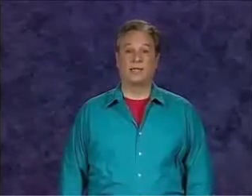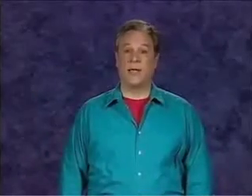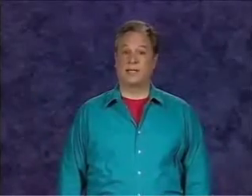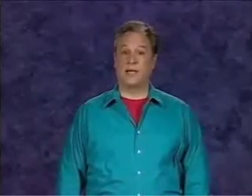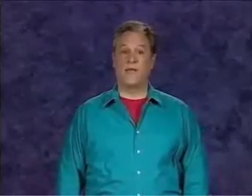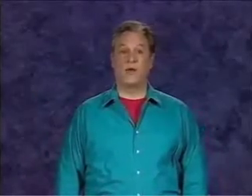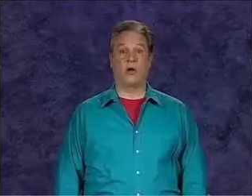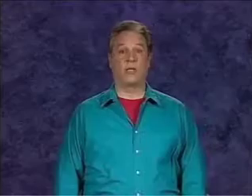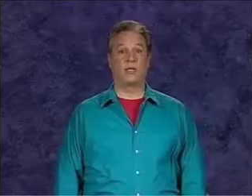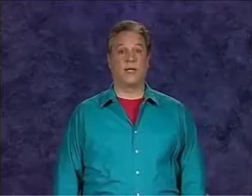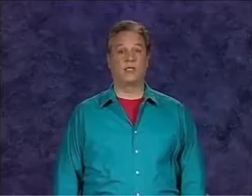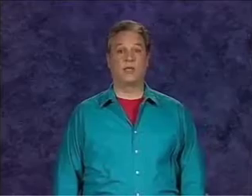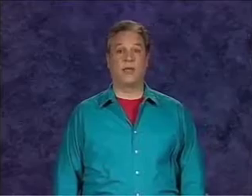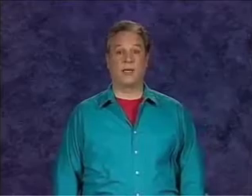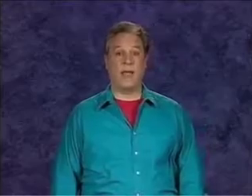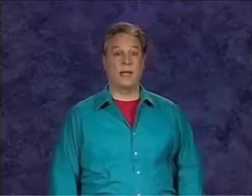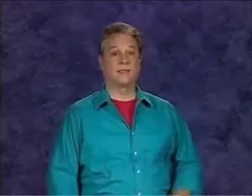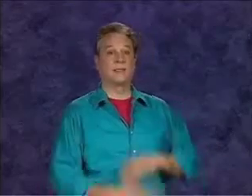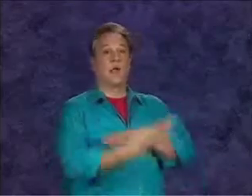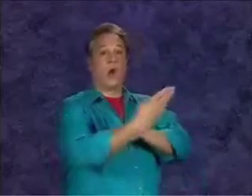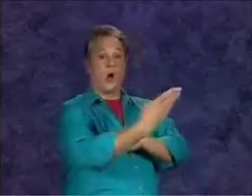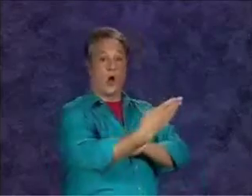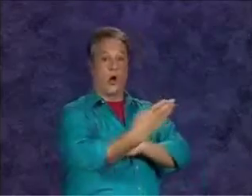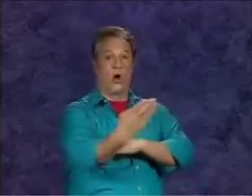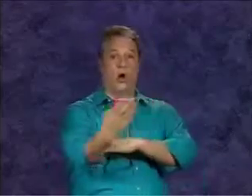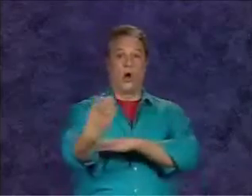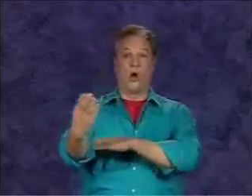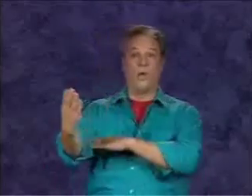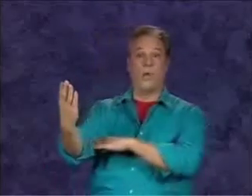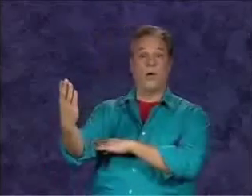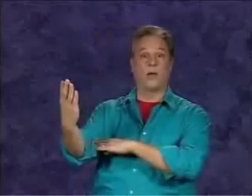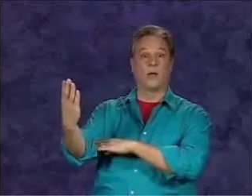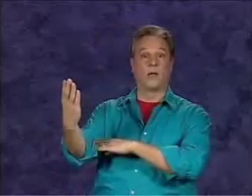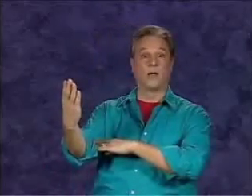an activity or condition that lasts all morning.